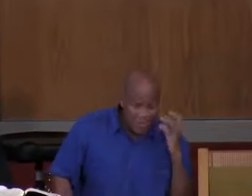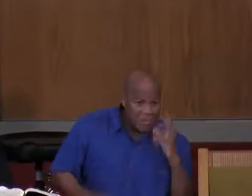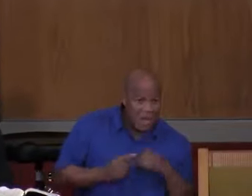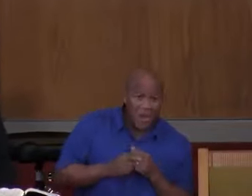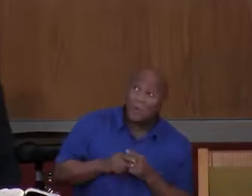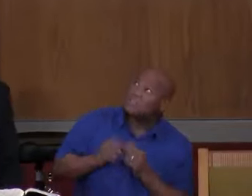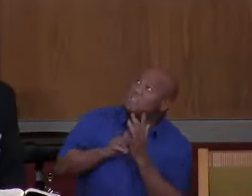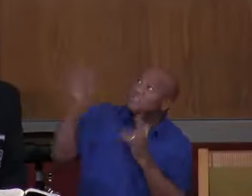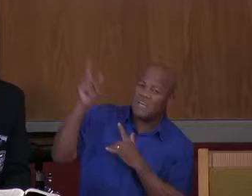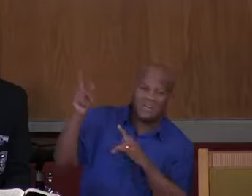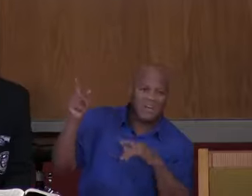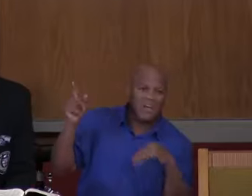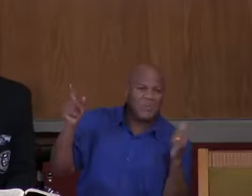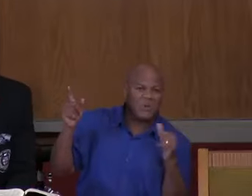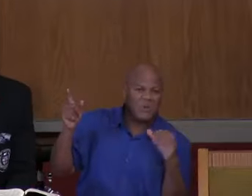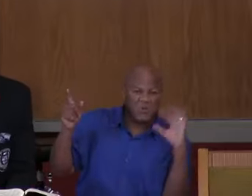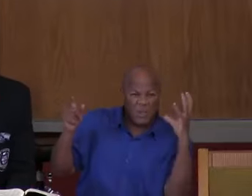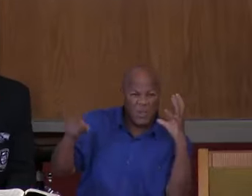crazy.